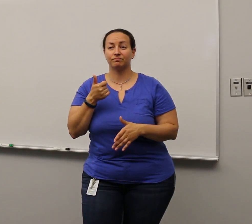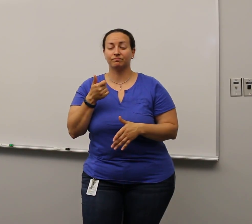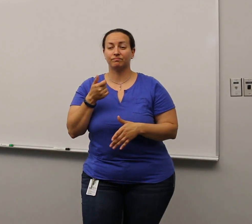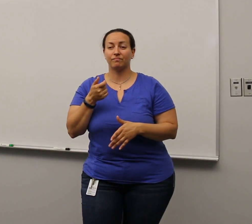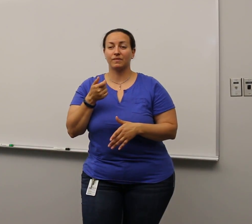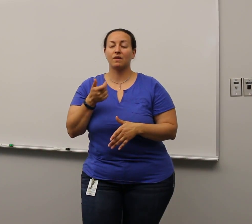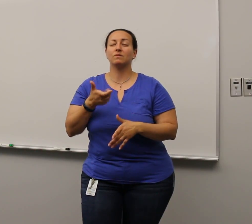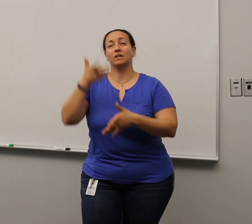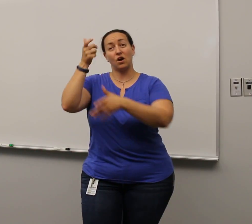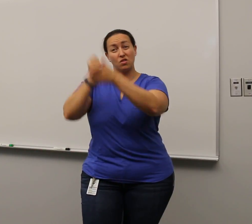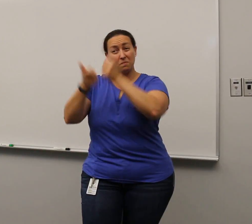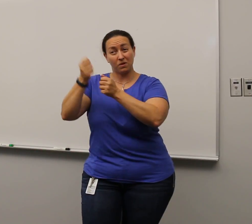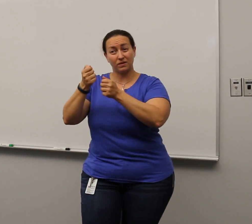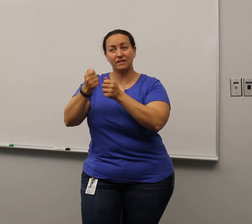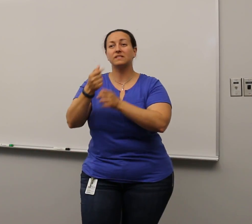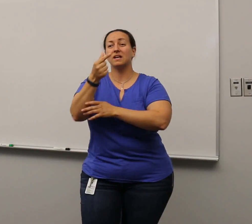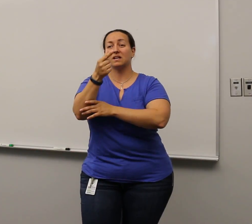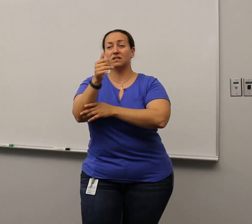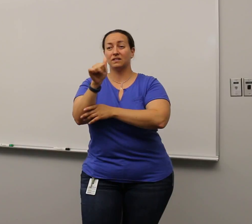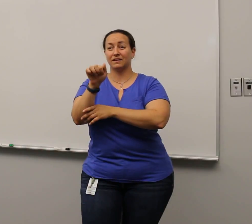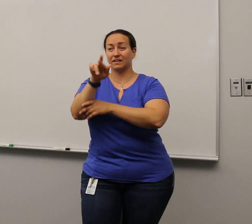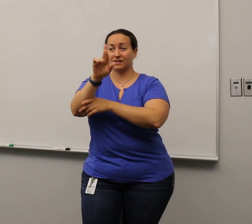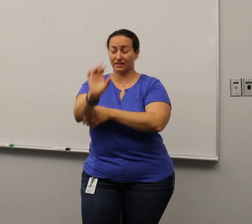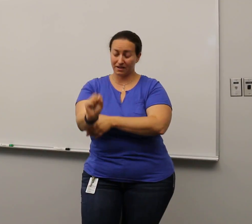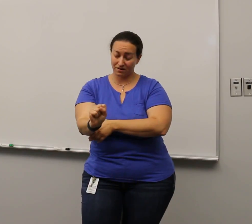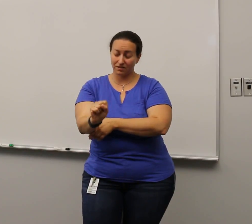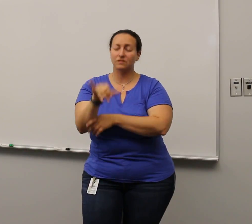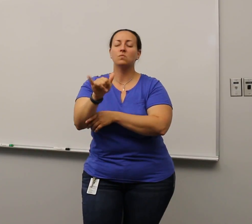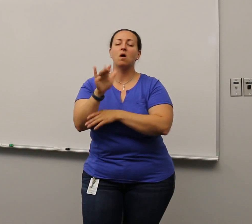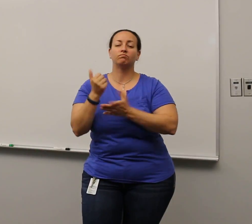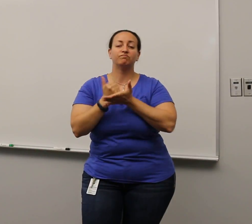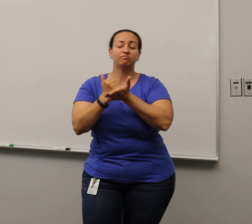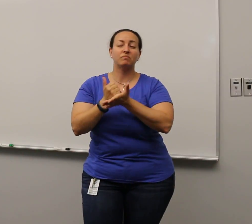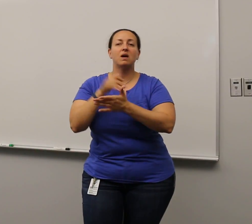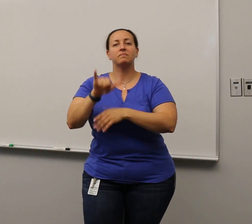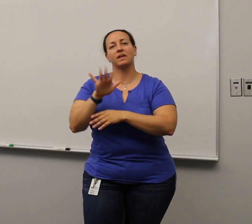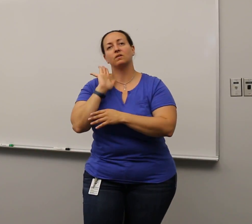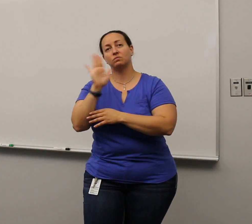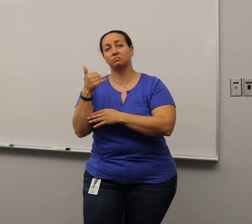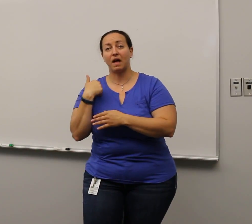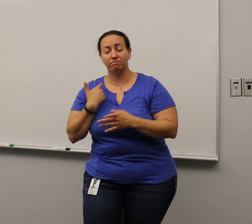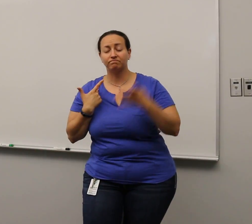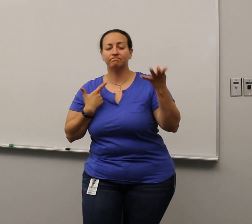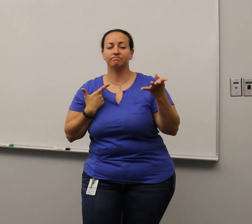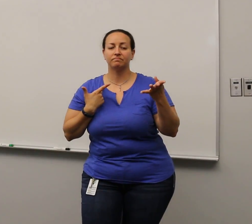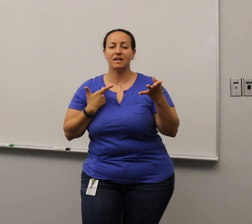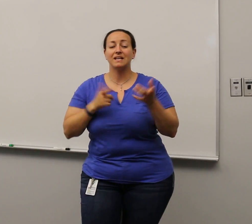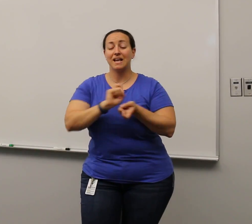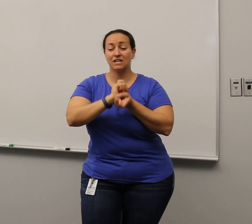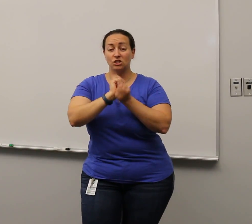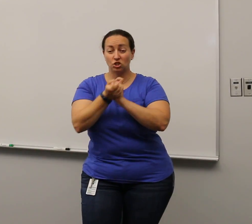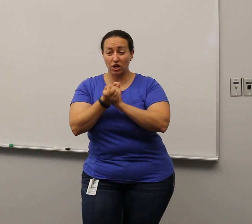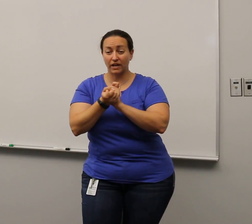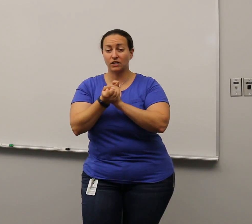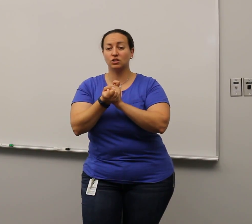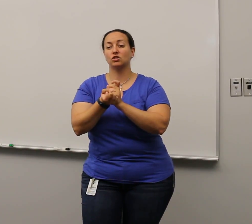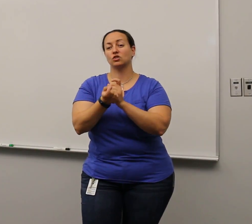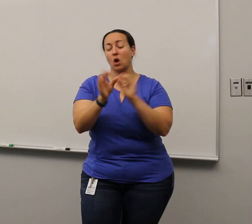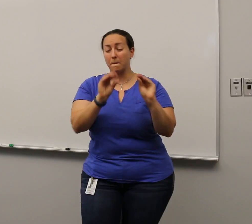transfer motion from one place to another, transform one kind of motion into another, change the direction and speed of an object's